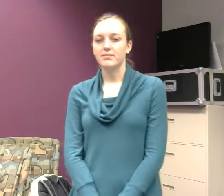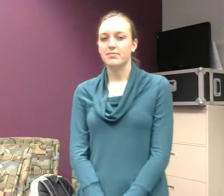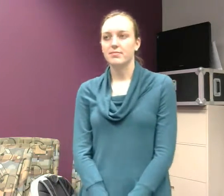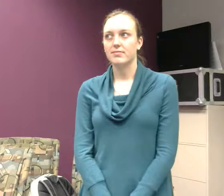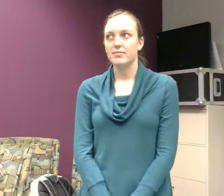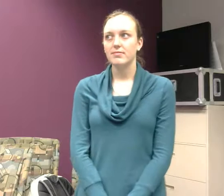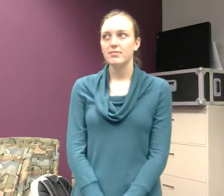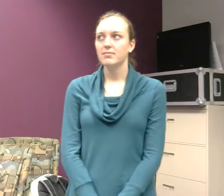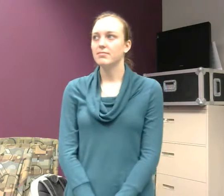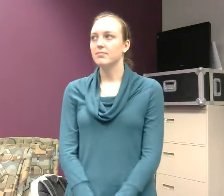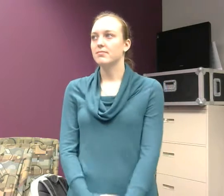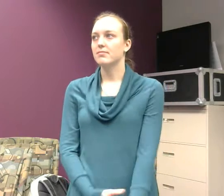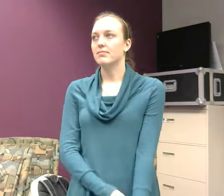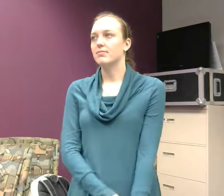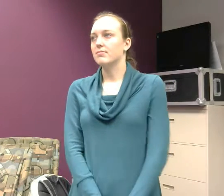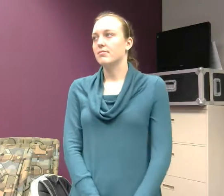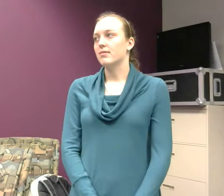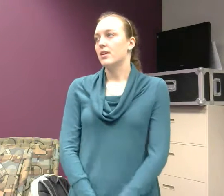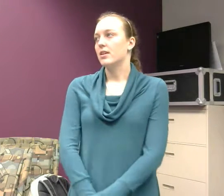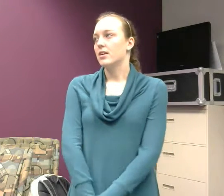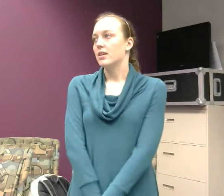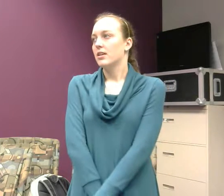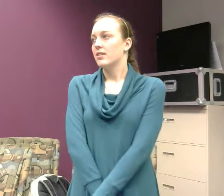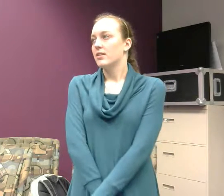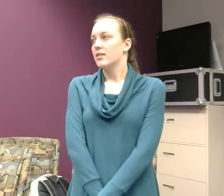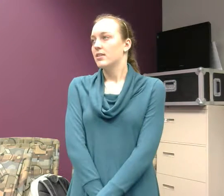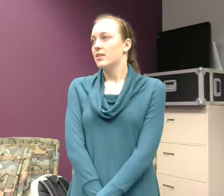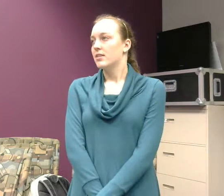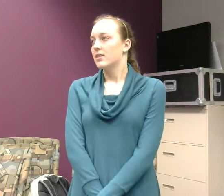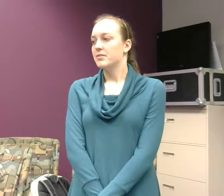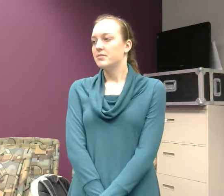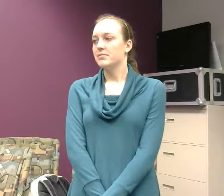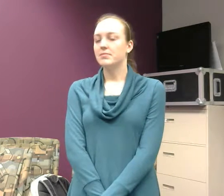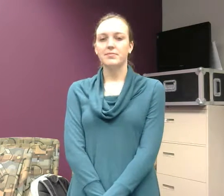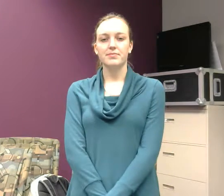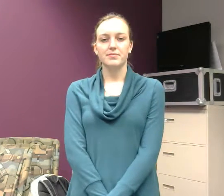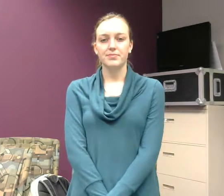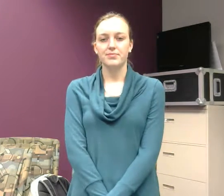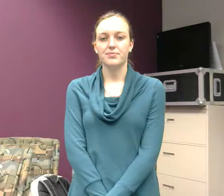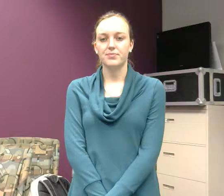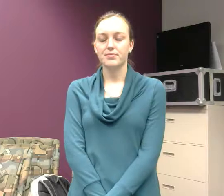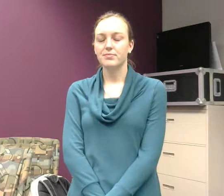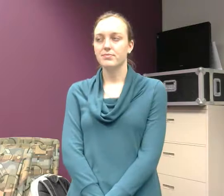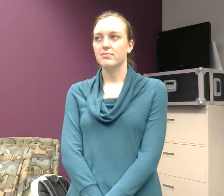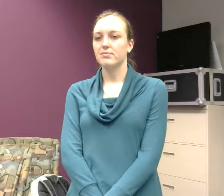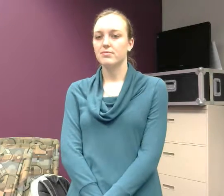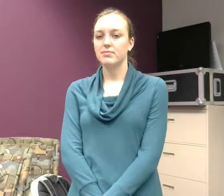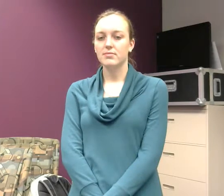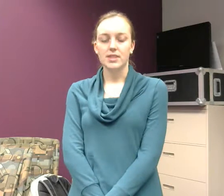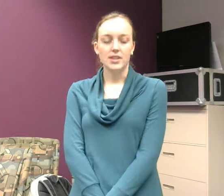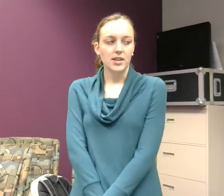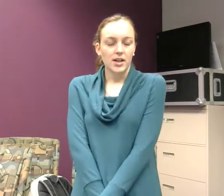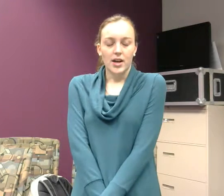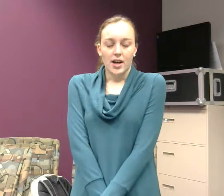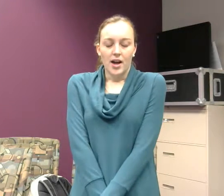This is sample A. You will first have the opportunity to meet the teacher for whom you will interpret. You will see a prompt on